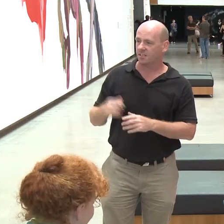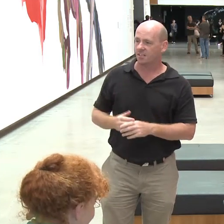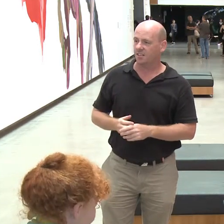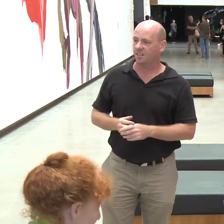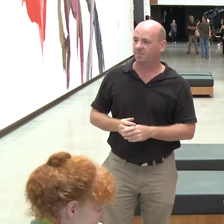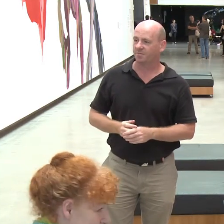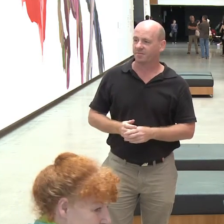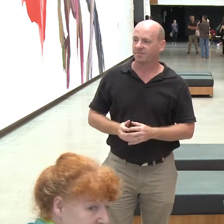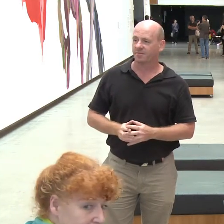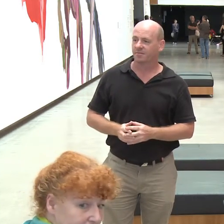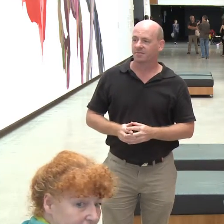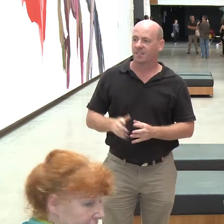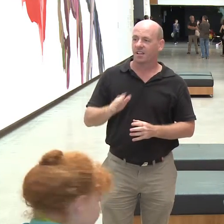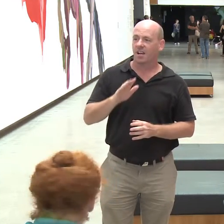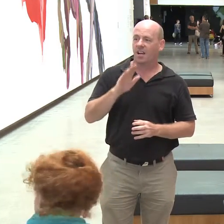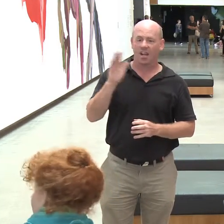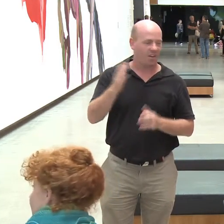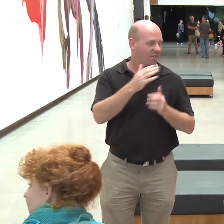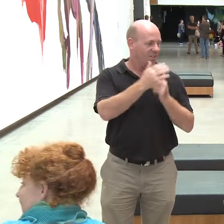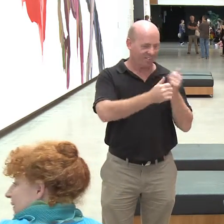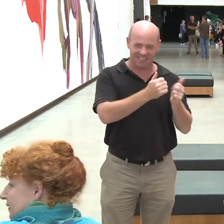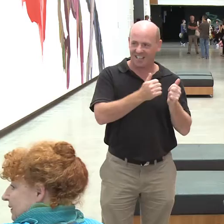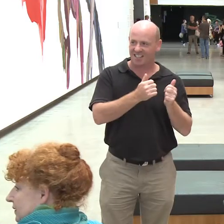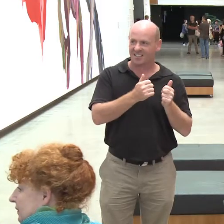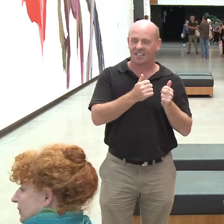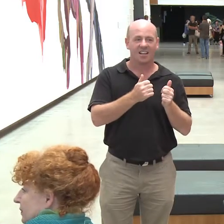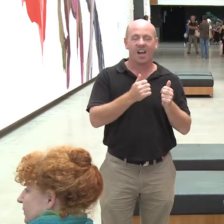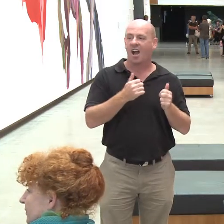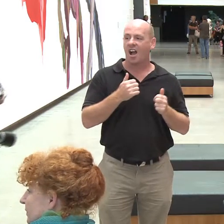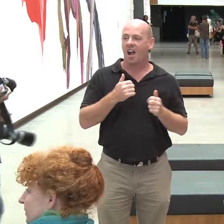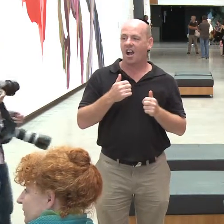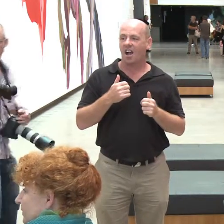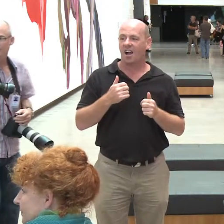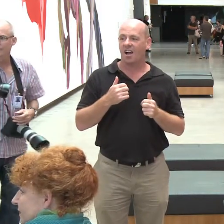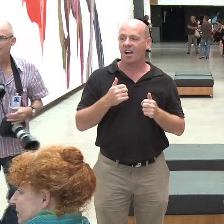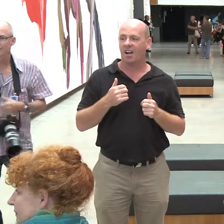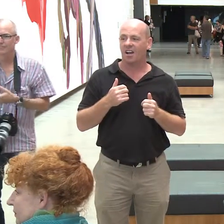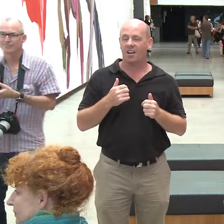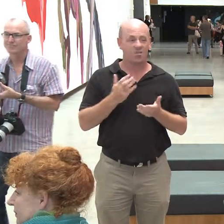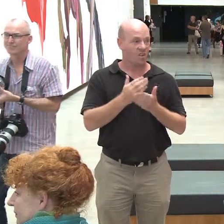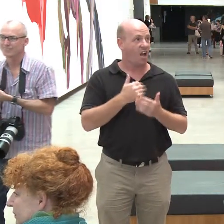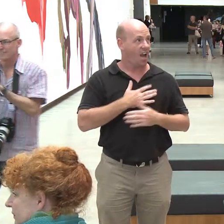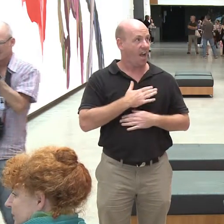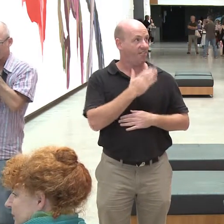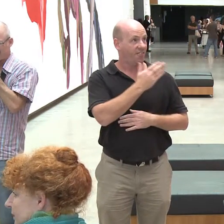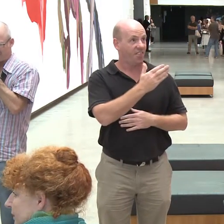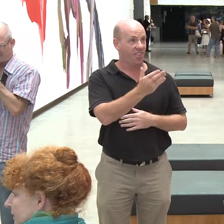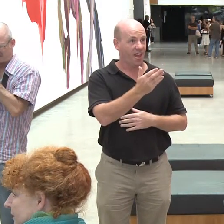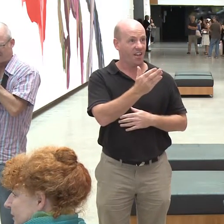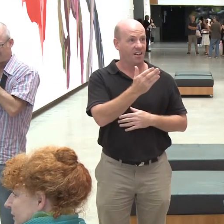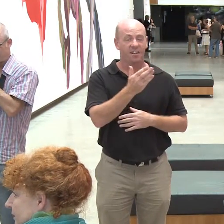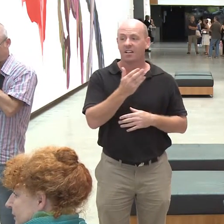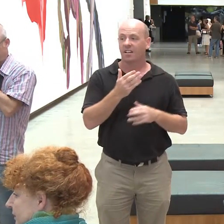Hello, congratulations. This is a, I, really loved this piece. For